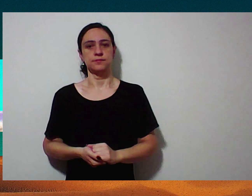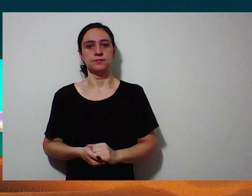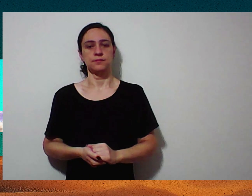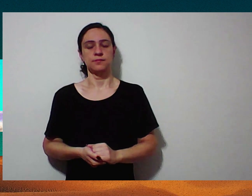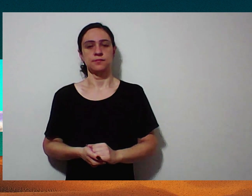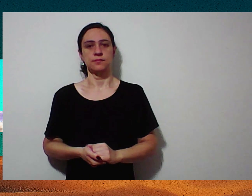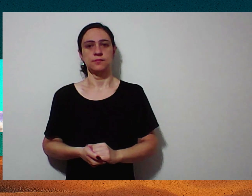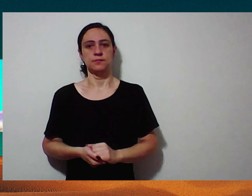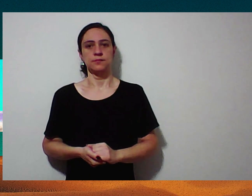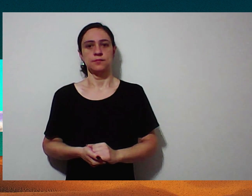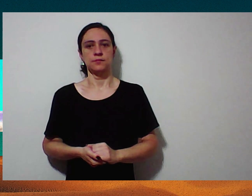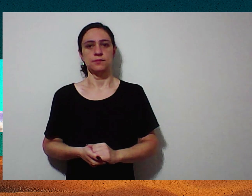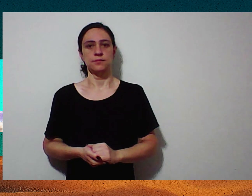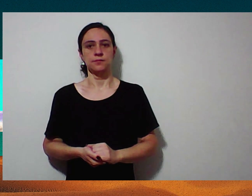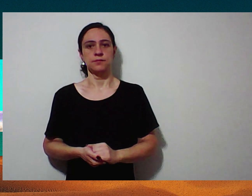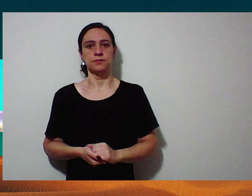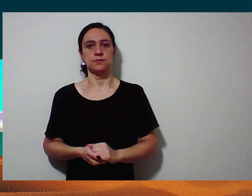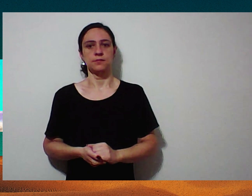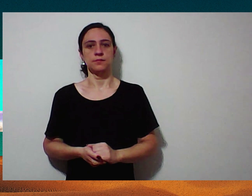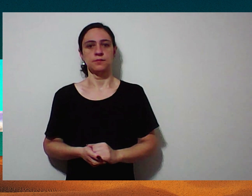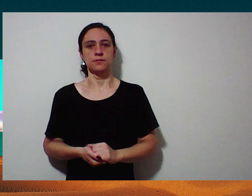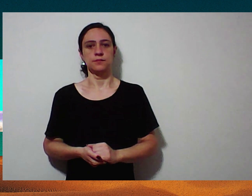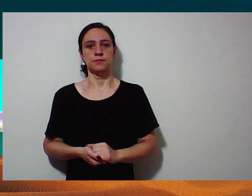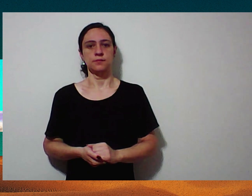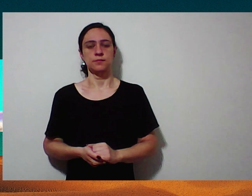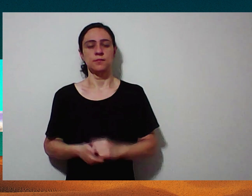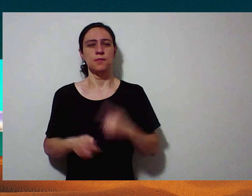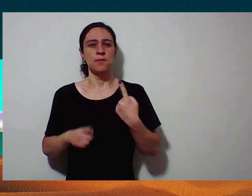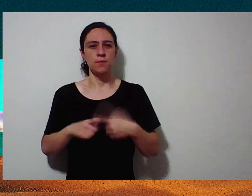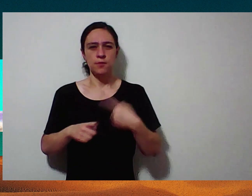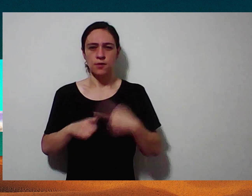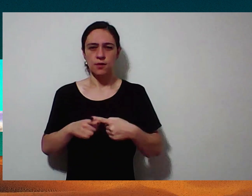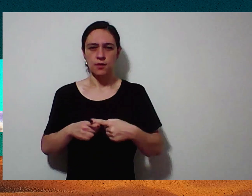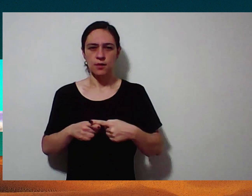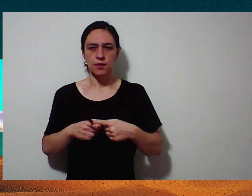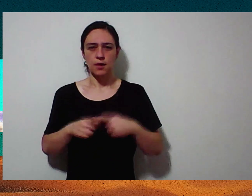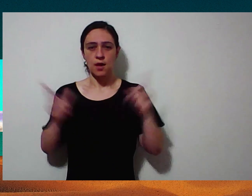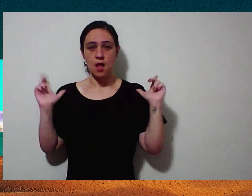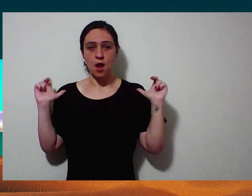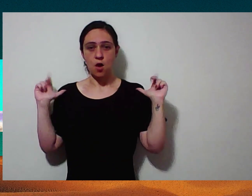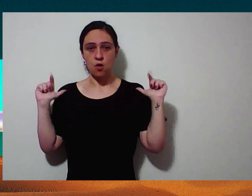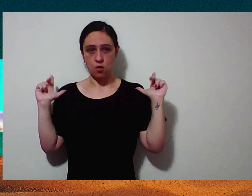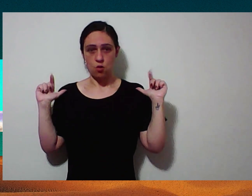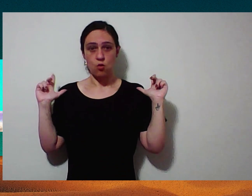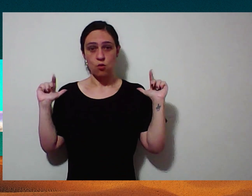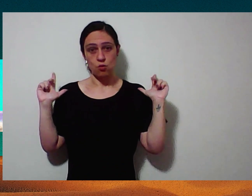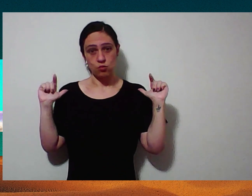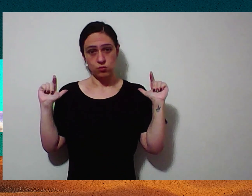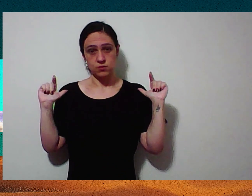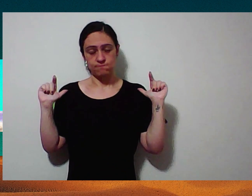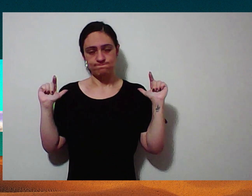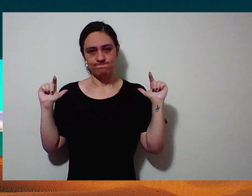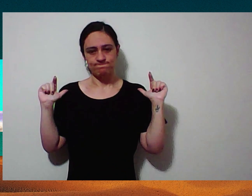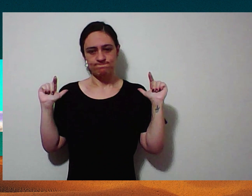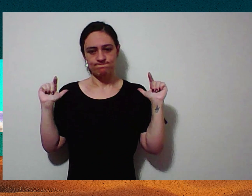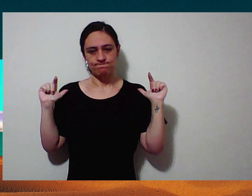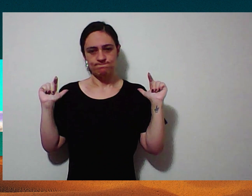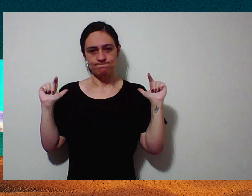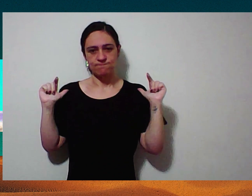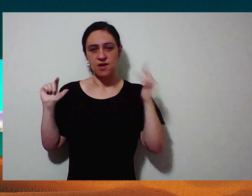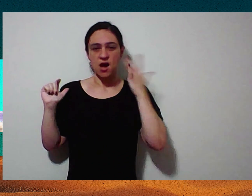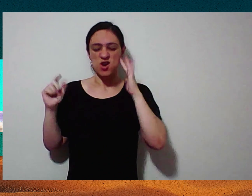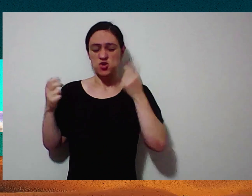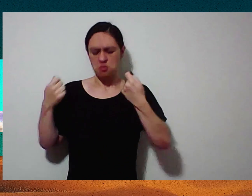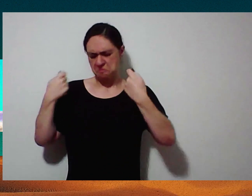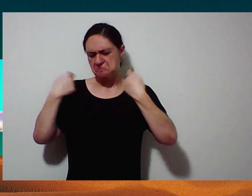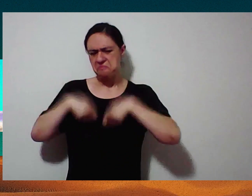Porque Lúcifer, ele tomou o caminho da capacidade própria. Because